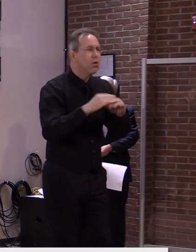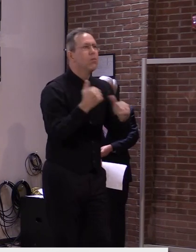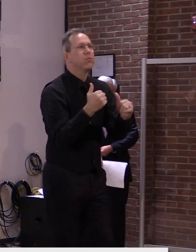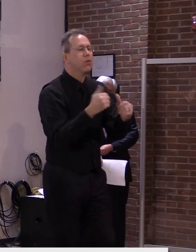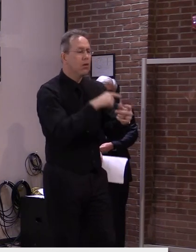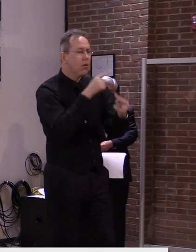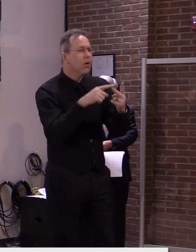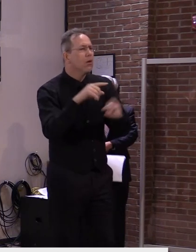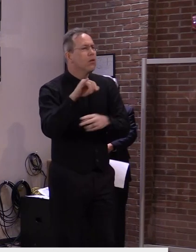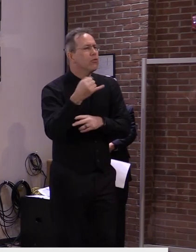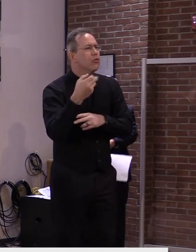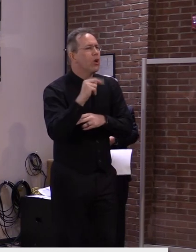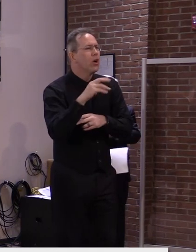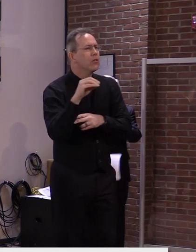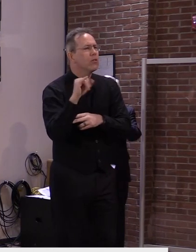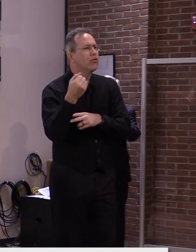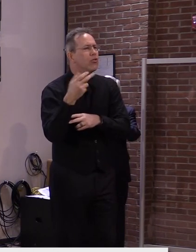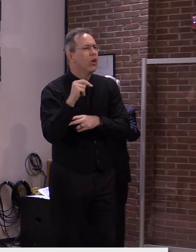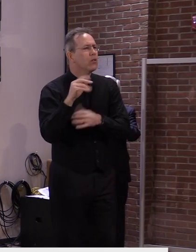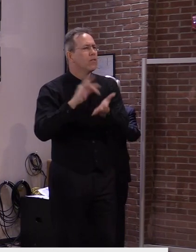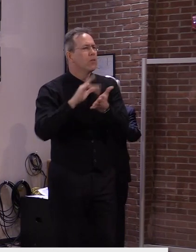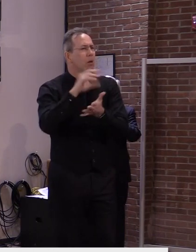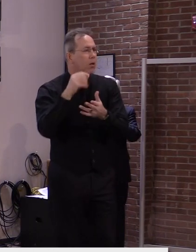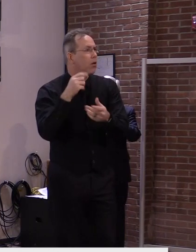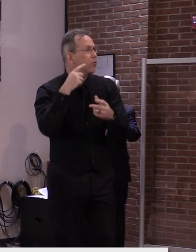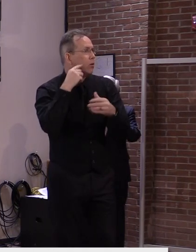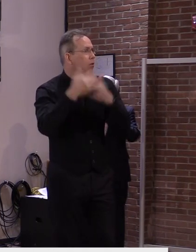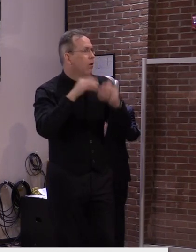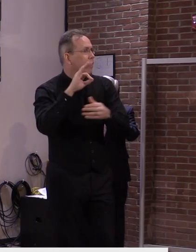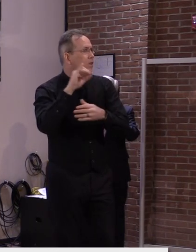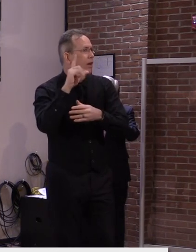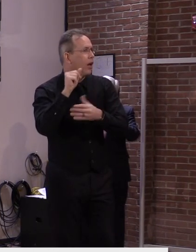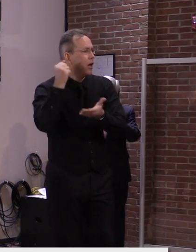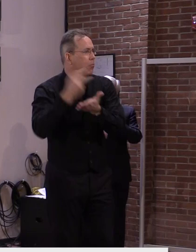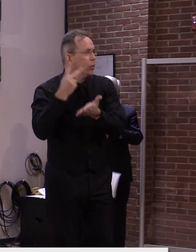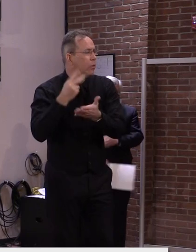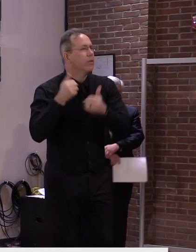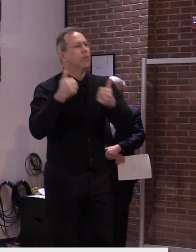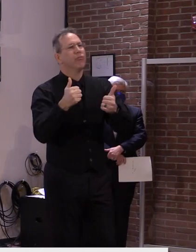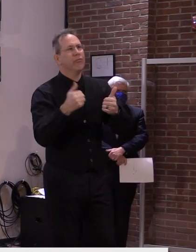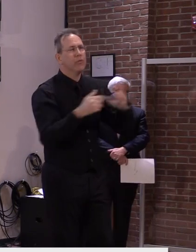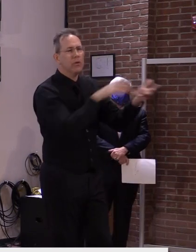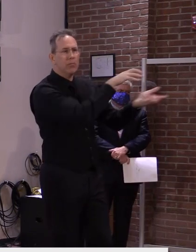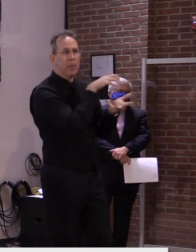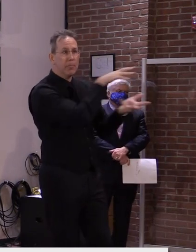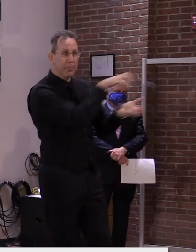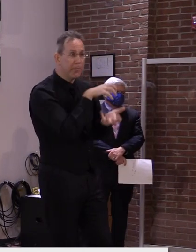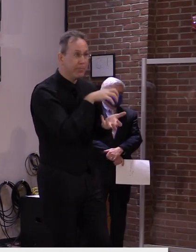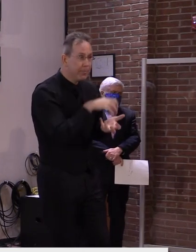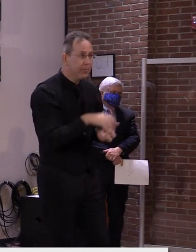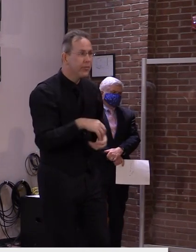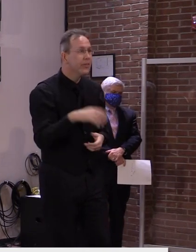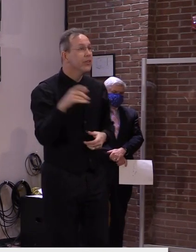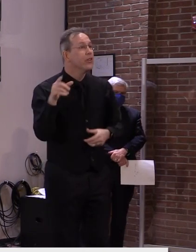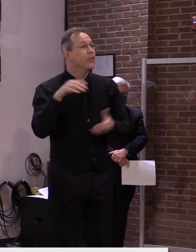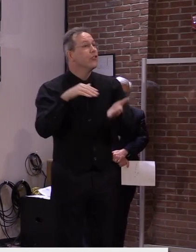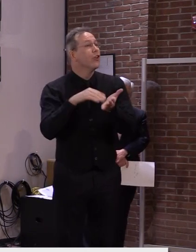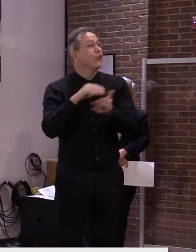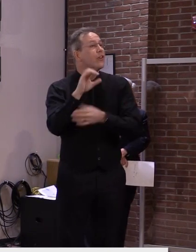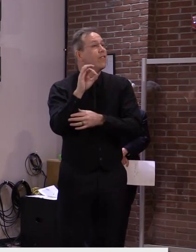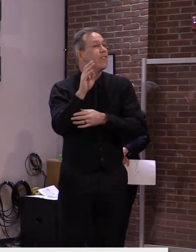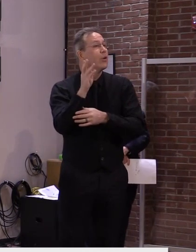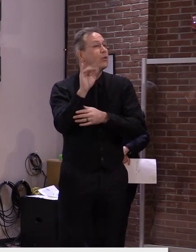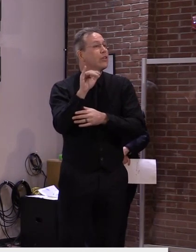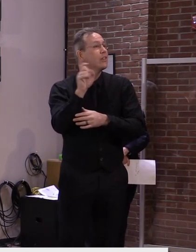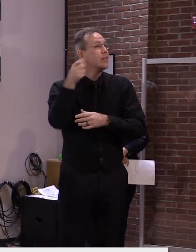weeks. I was happy to hear Dr. Fauci say yesterday that by April, he believes the general population